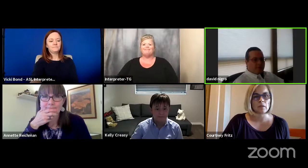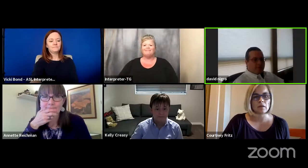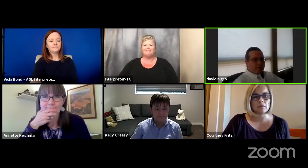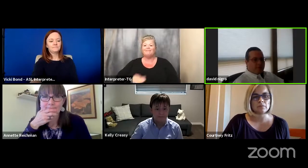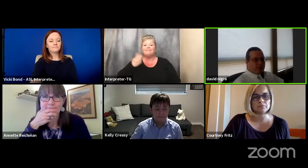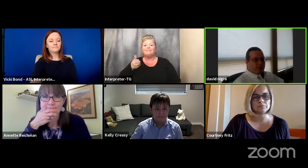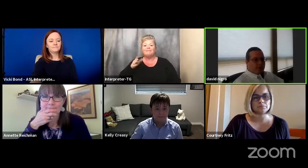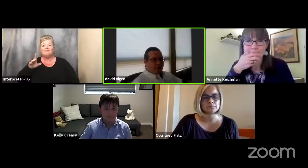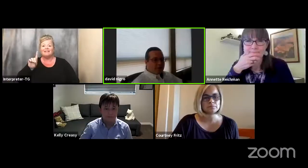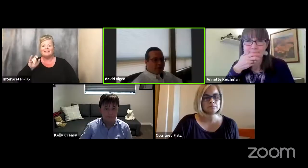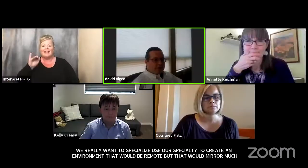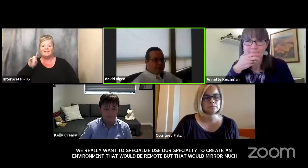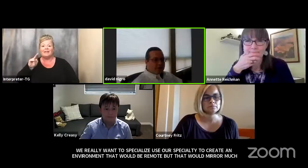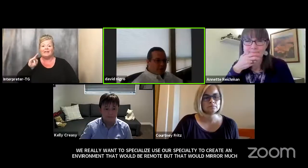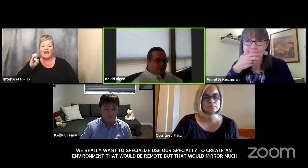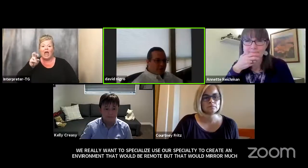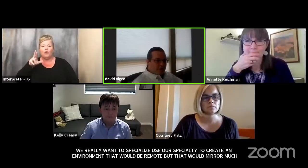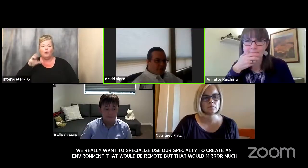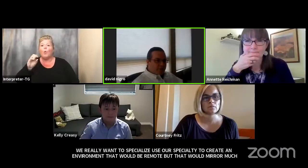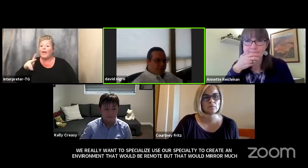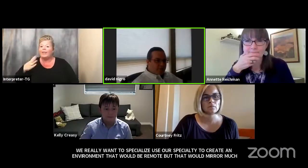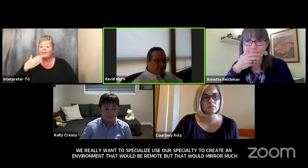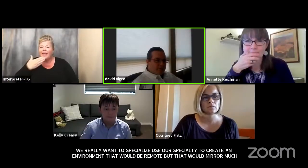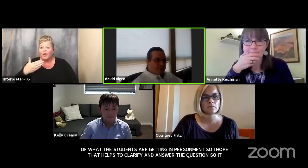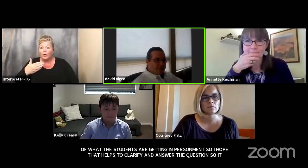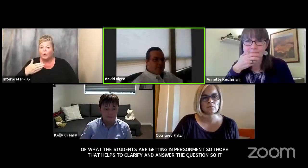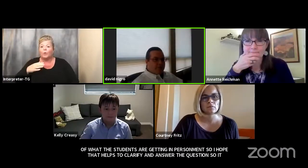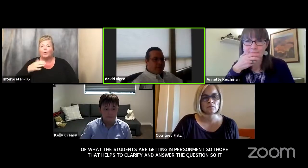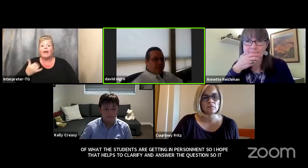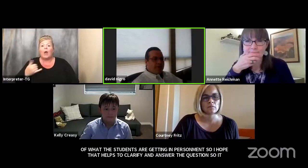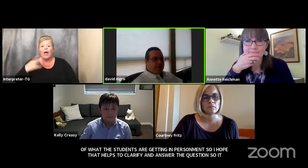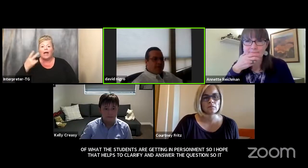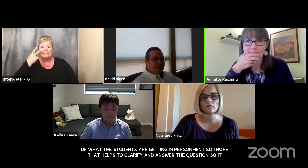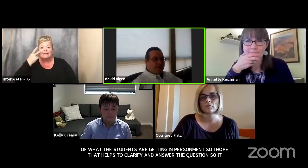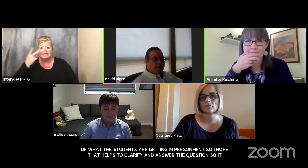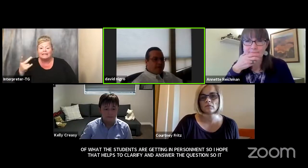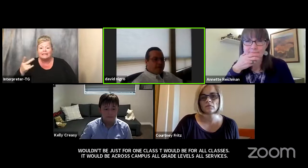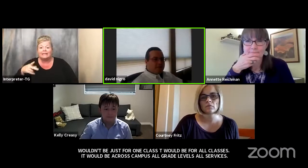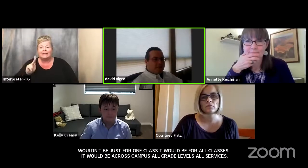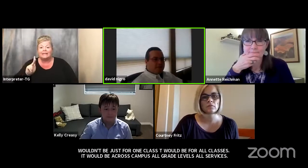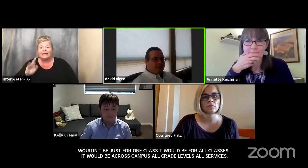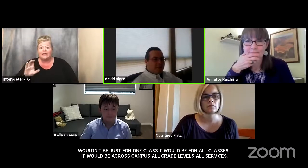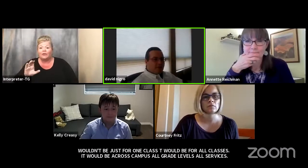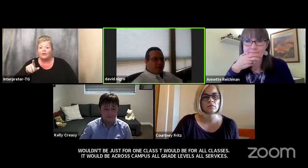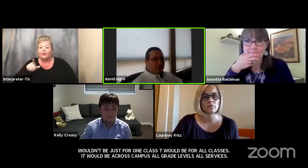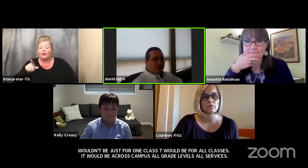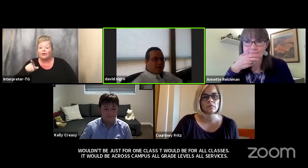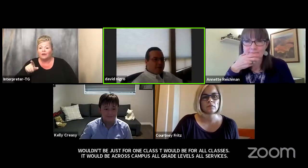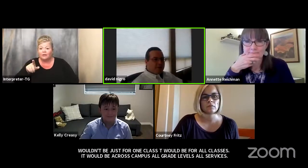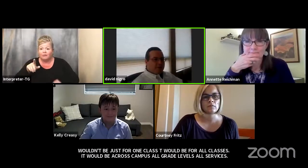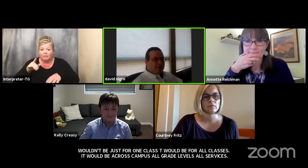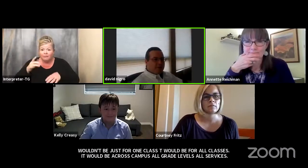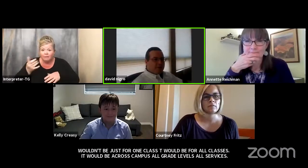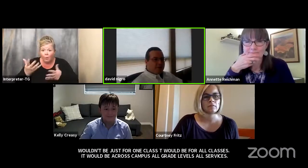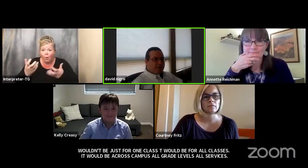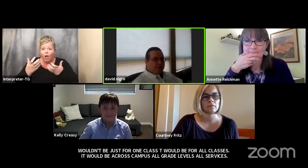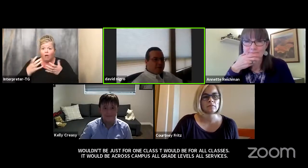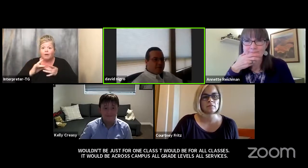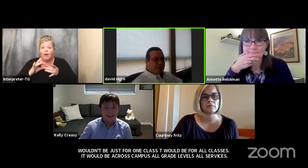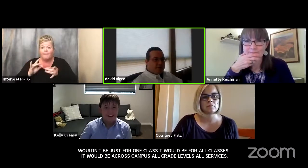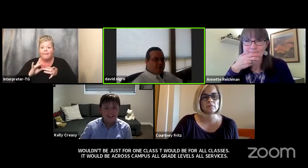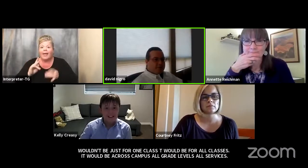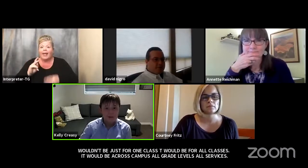Okay, thank you. I see Ms. Creasy has her video open. Would you like to comment as